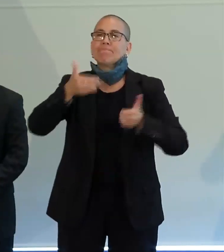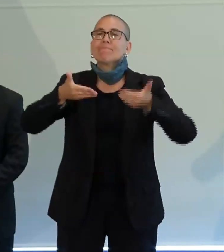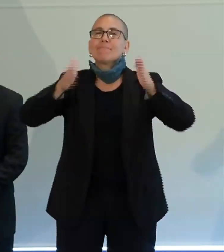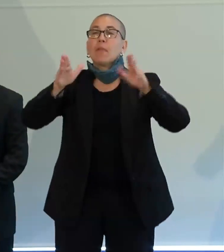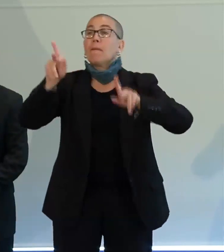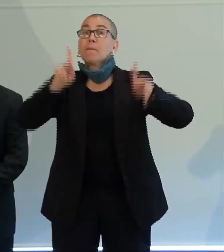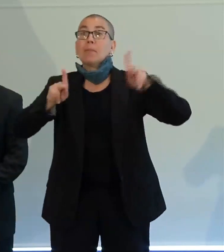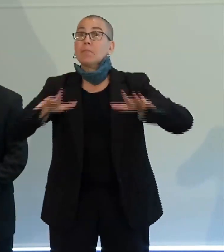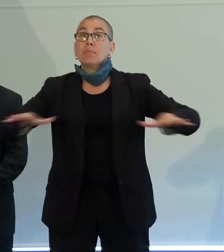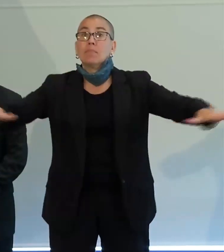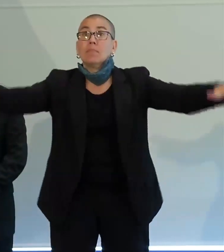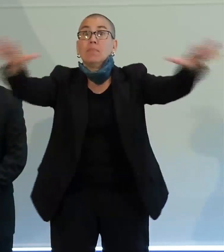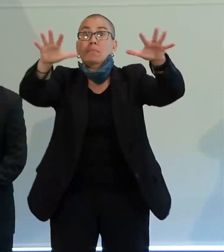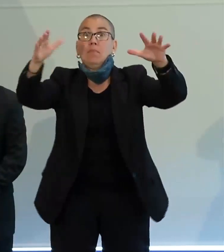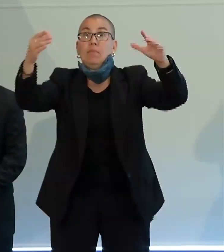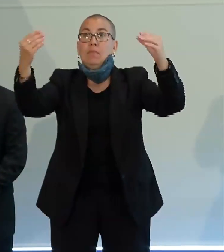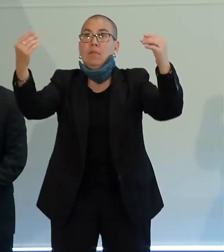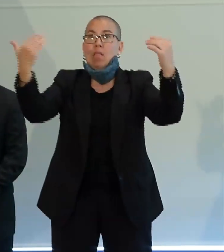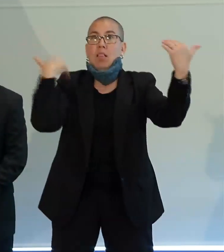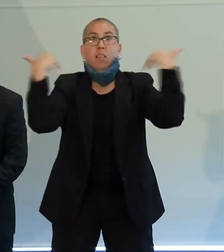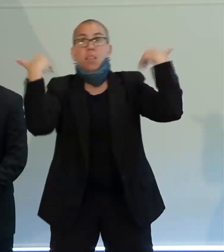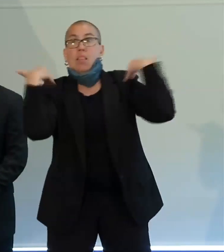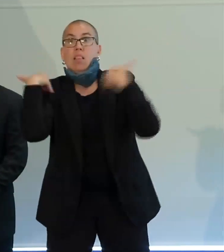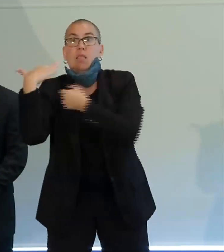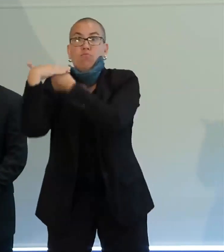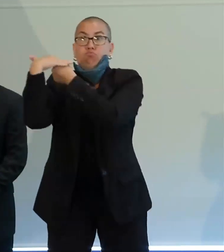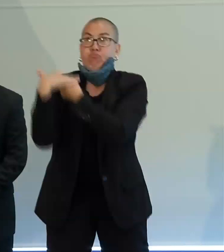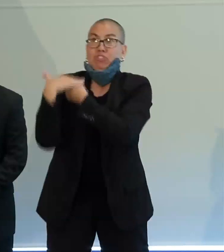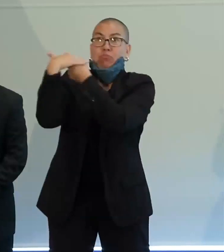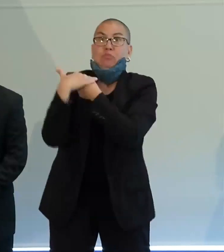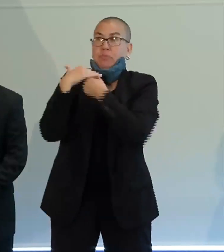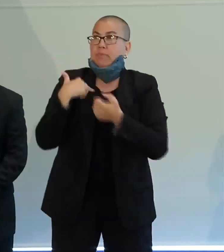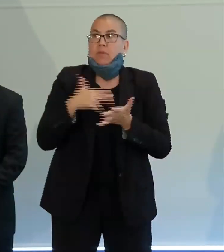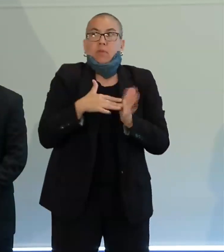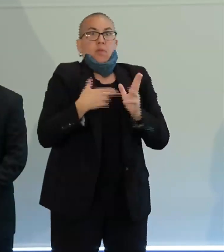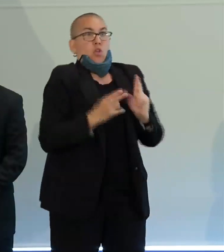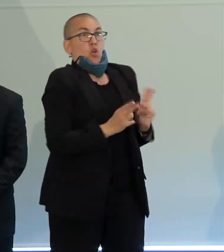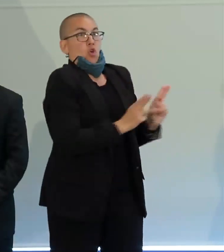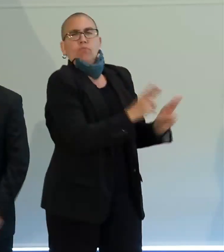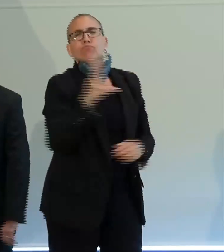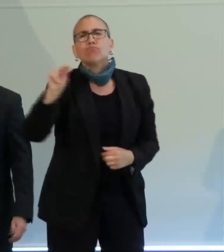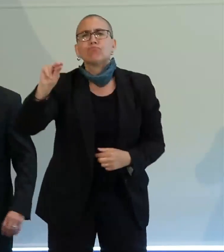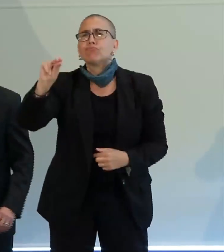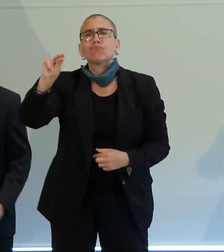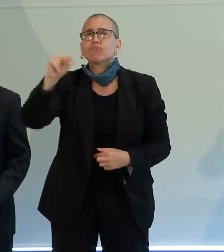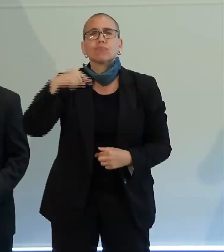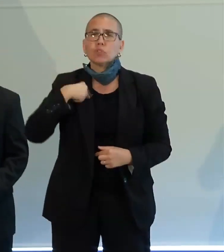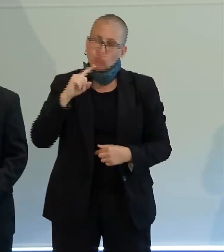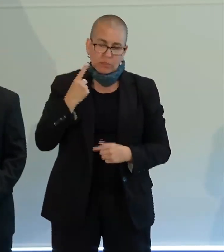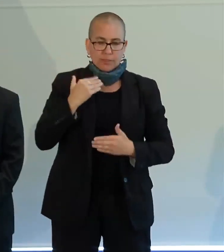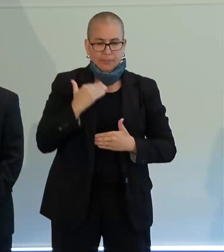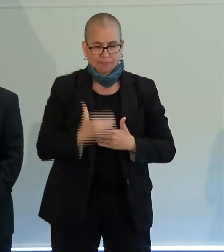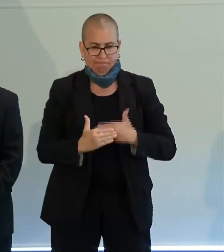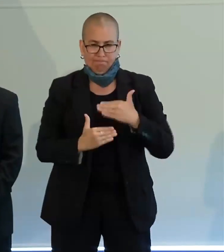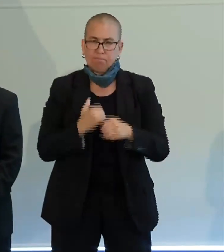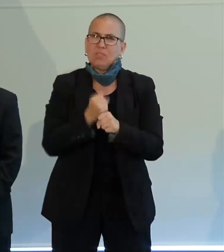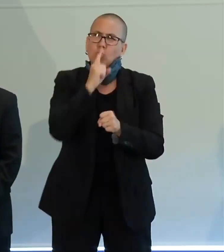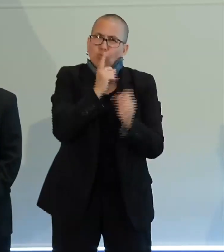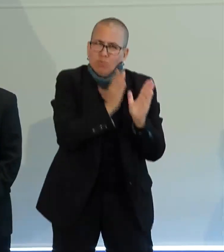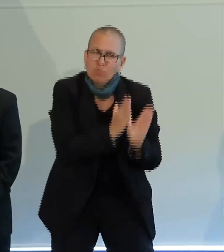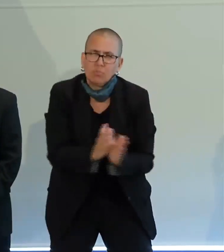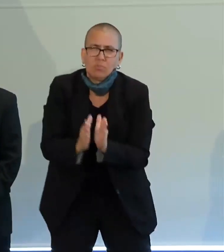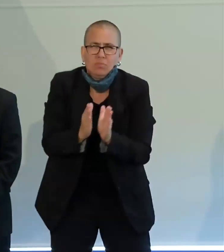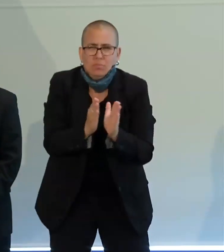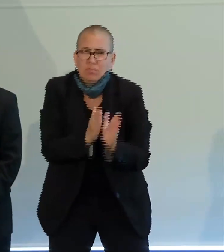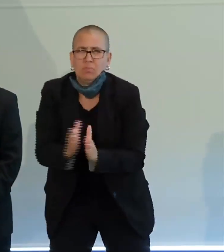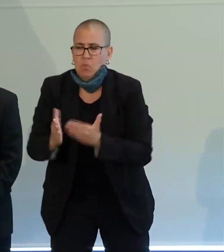impact our decision-making process. I was prepared to withstand whatever calls came.